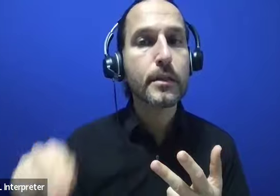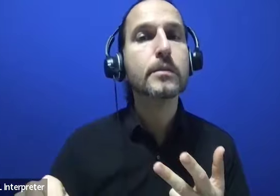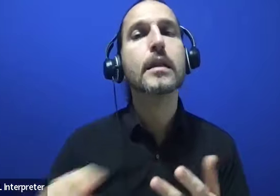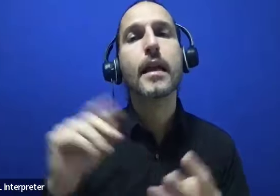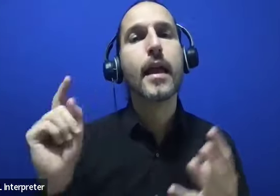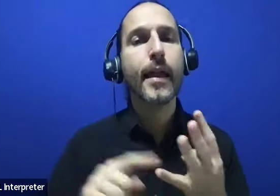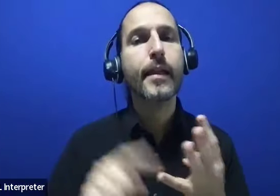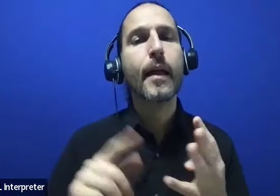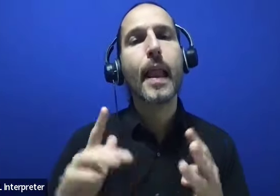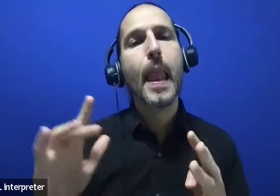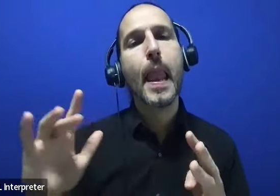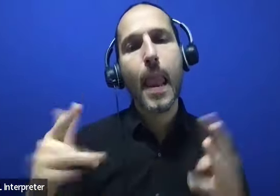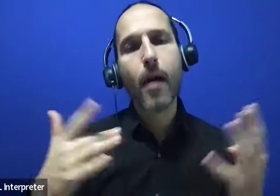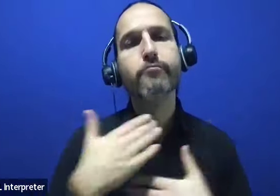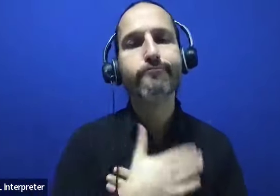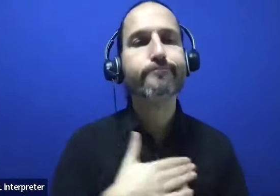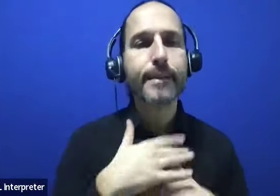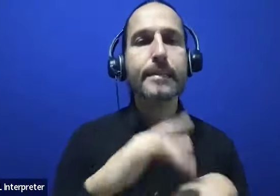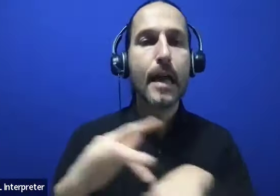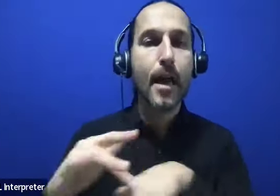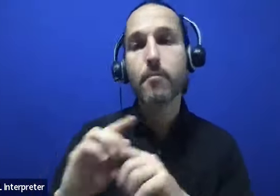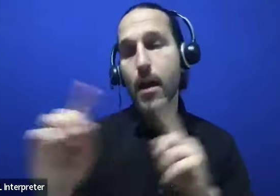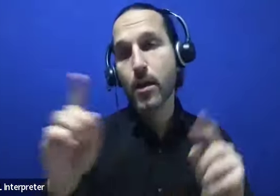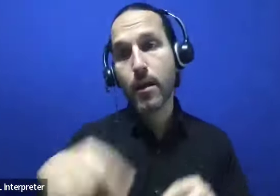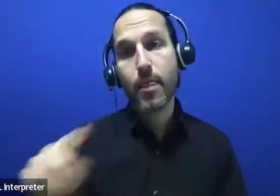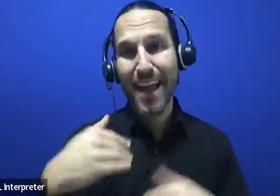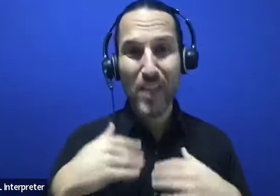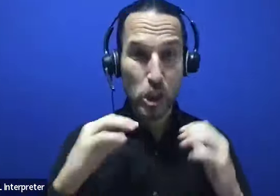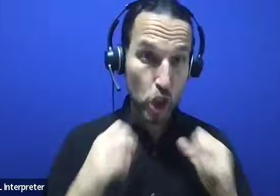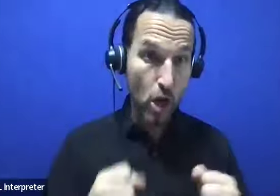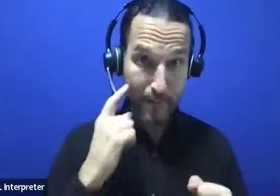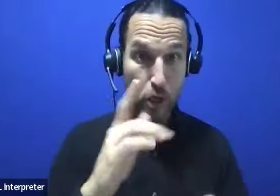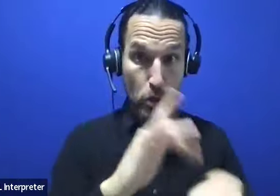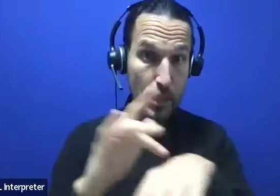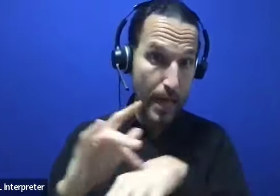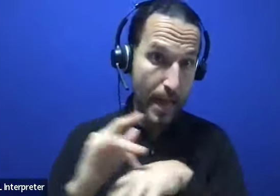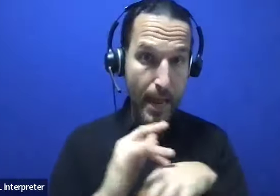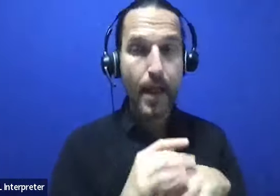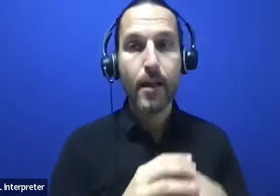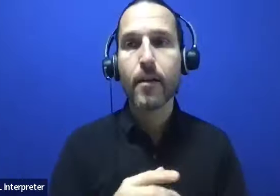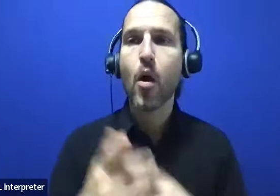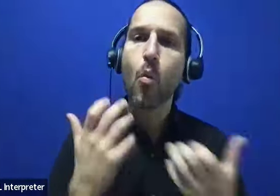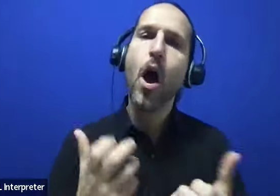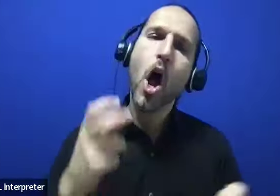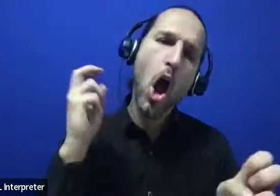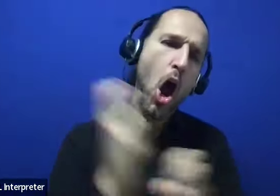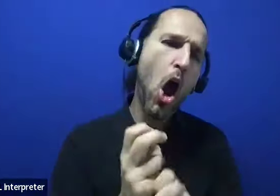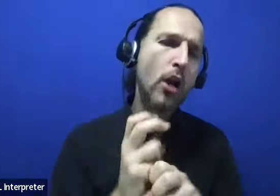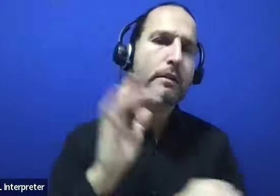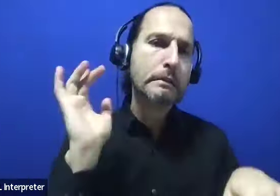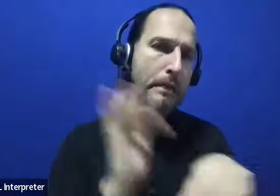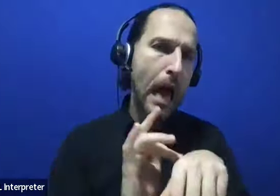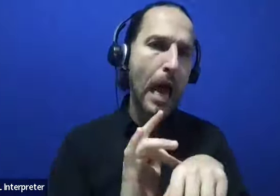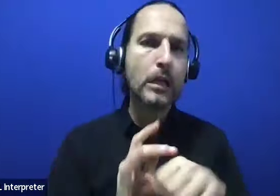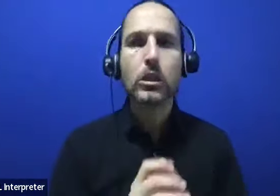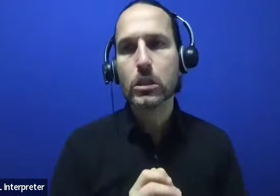touch. I will say that by and large, my experience kids would charge, if you're going to touch them, like a firm, hard touch.